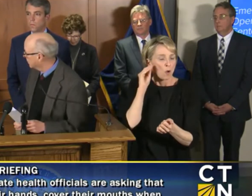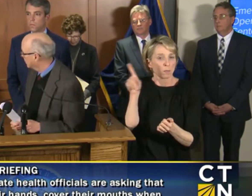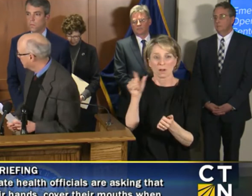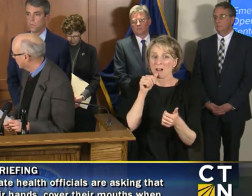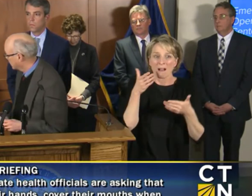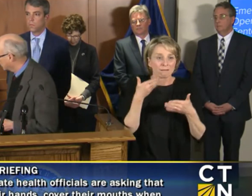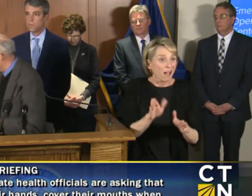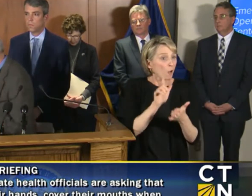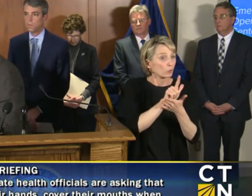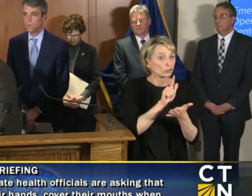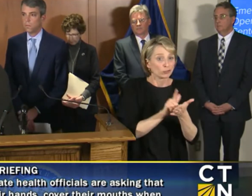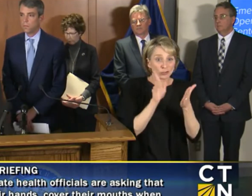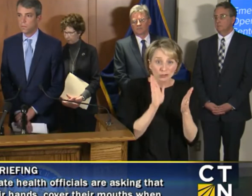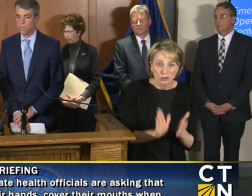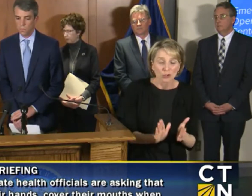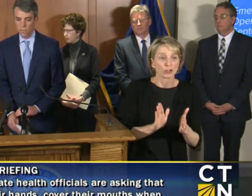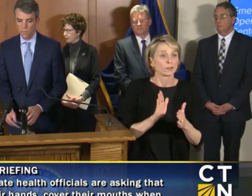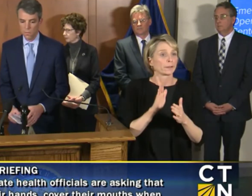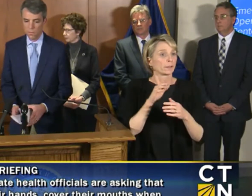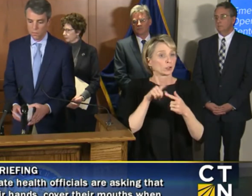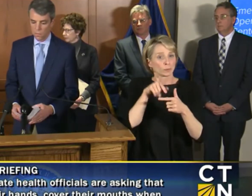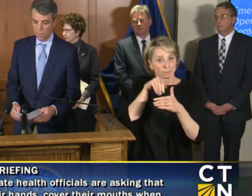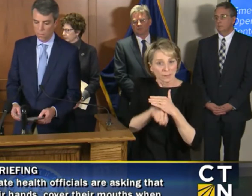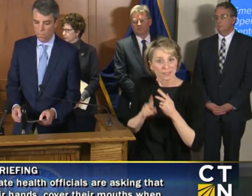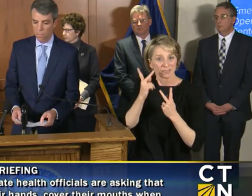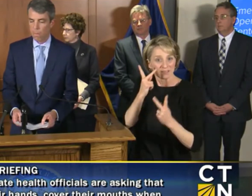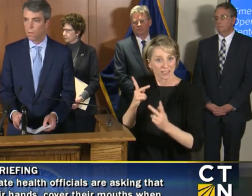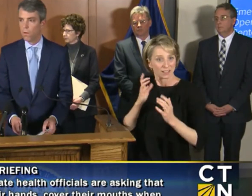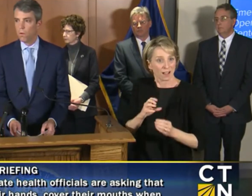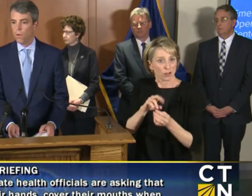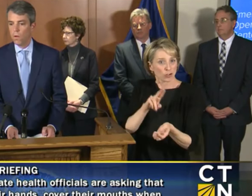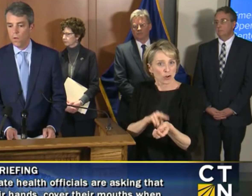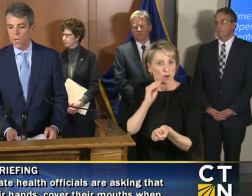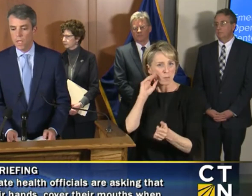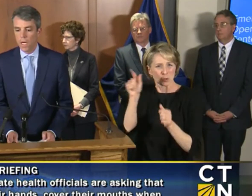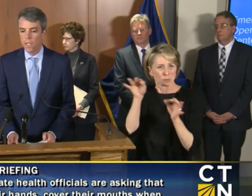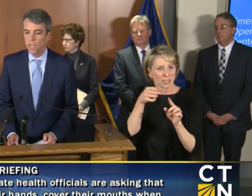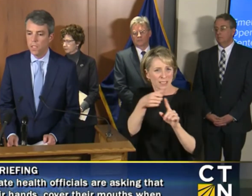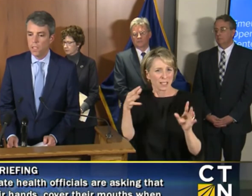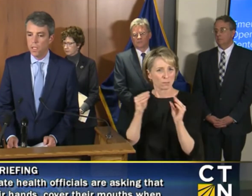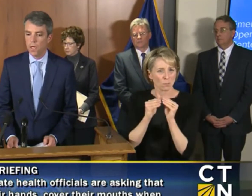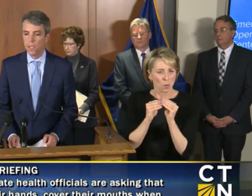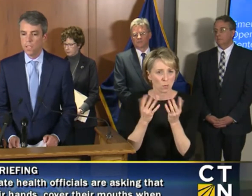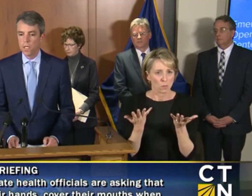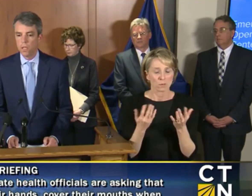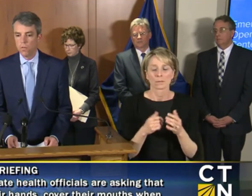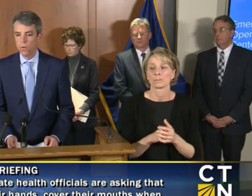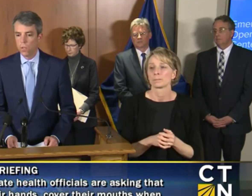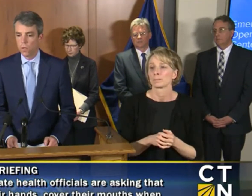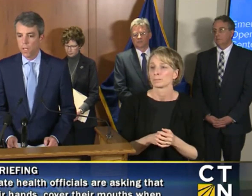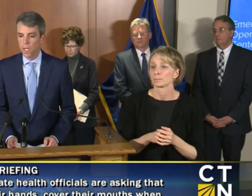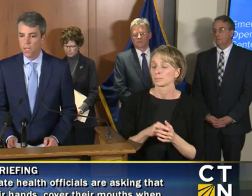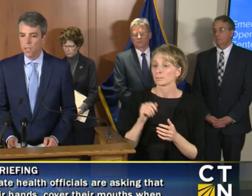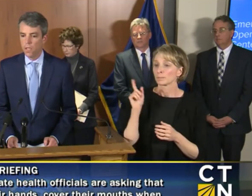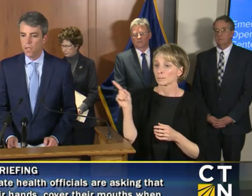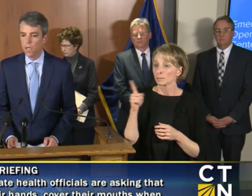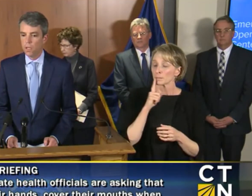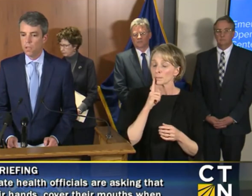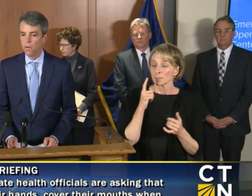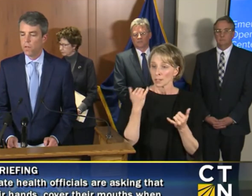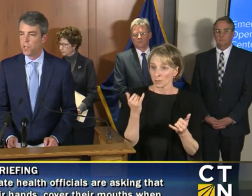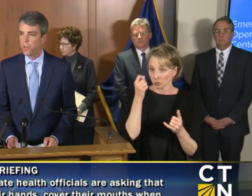conservators and attorneys to visit their clients in nursing homes. Yeah, in the executive order that